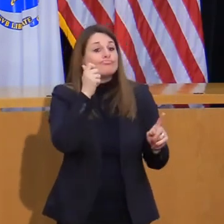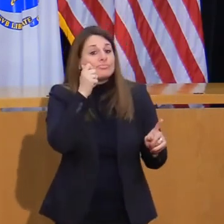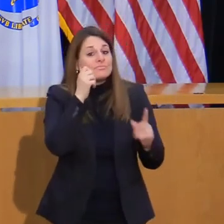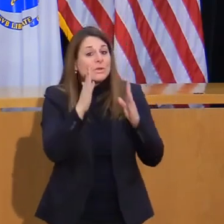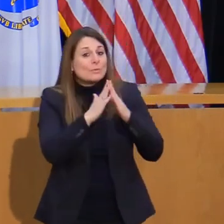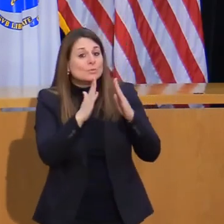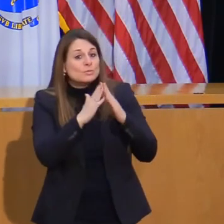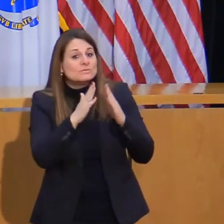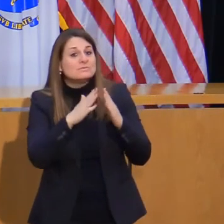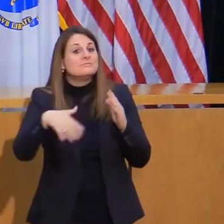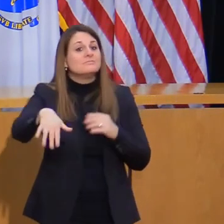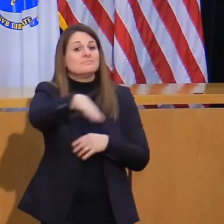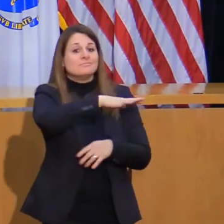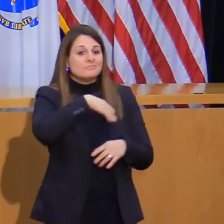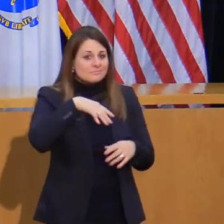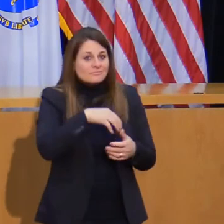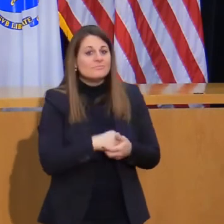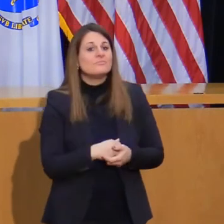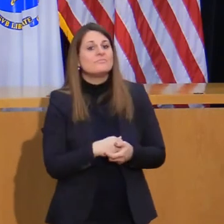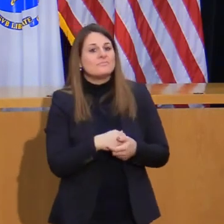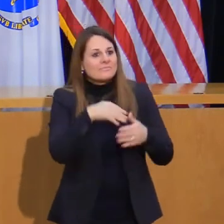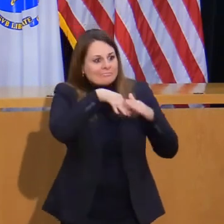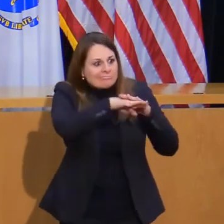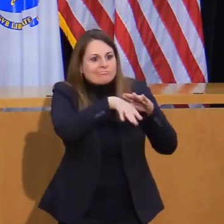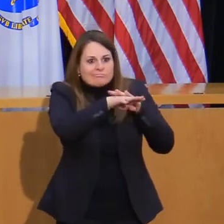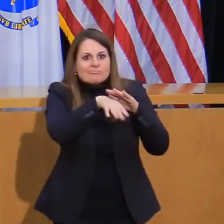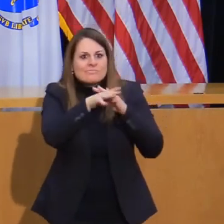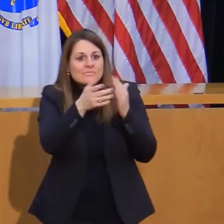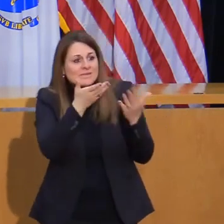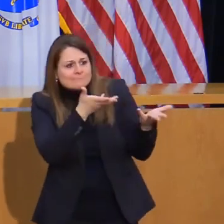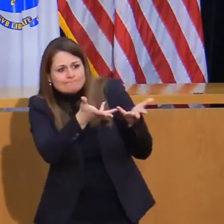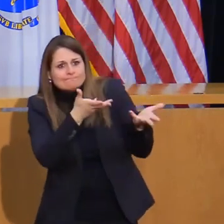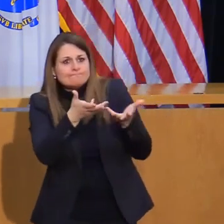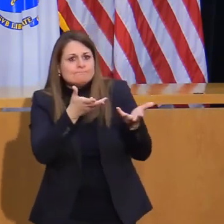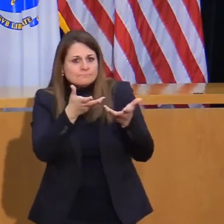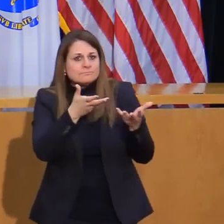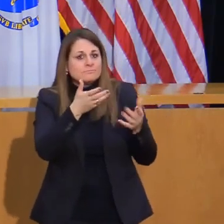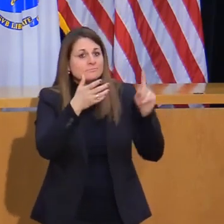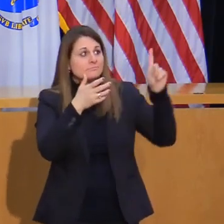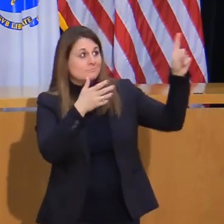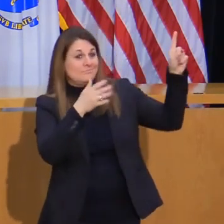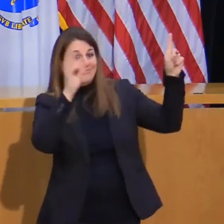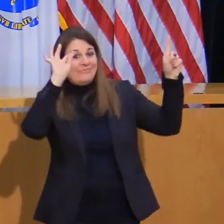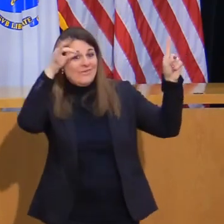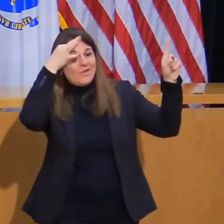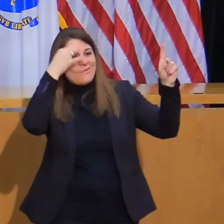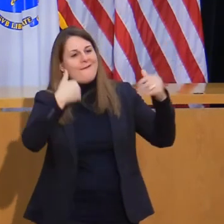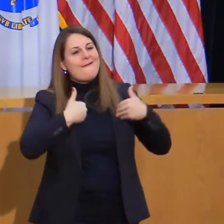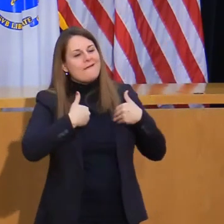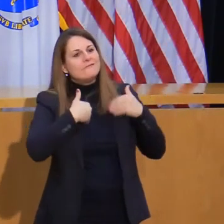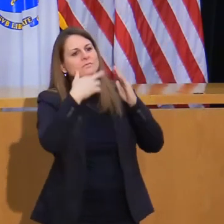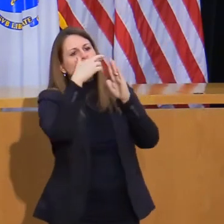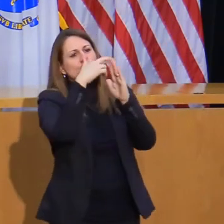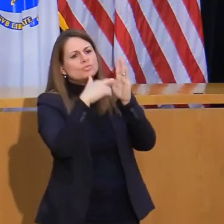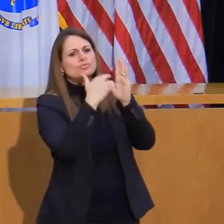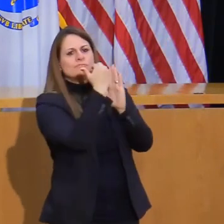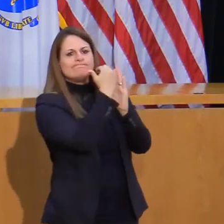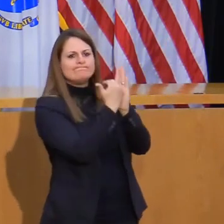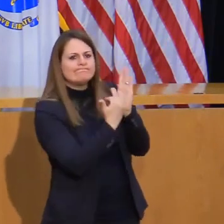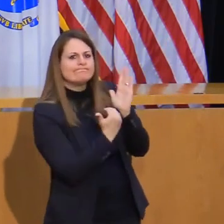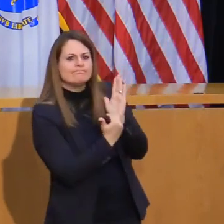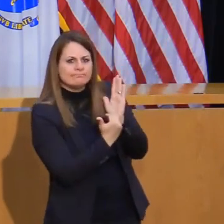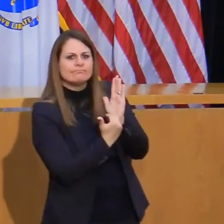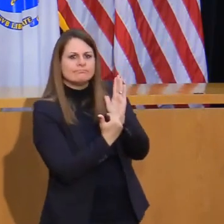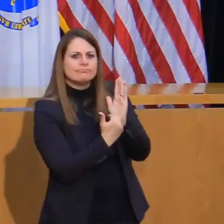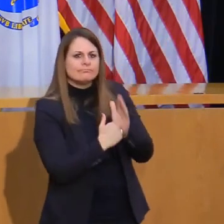individuals who are homebound. The federal government came out with some guidance on definition of homebound, but we've been working with, as I